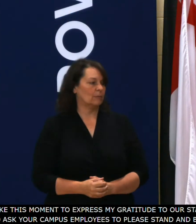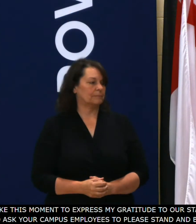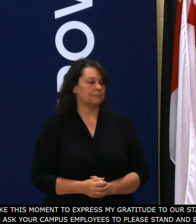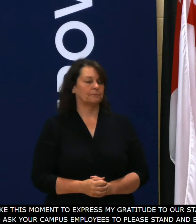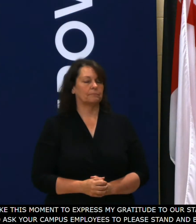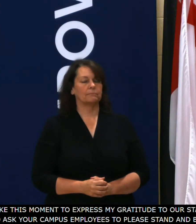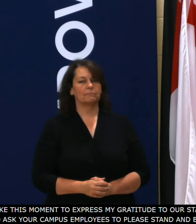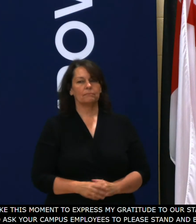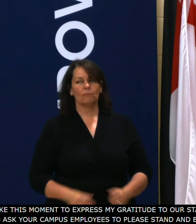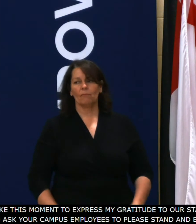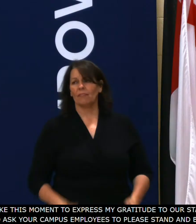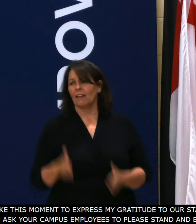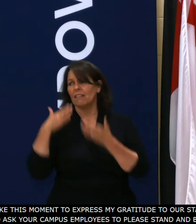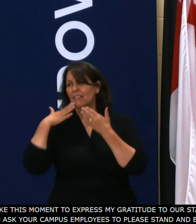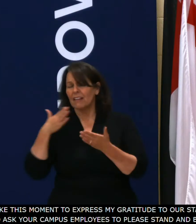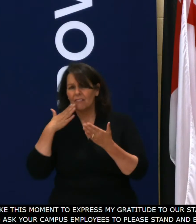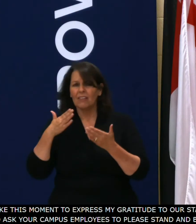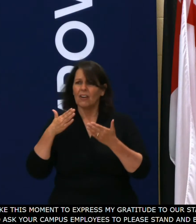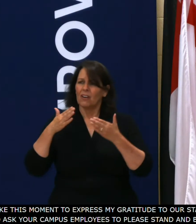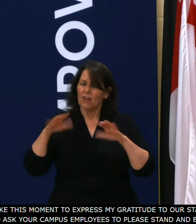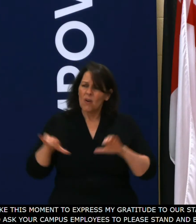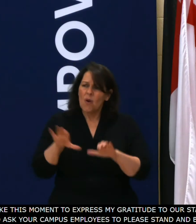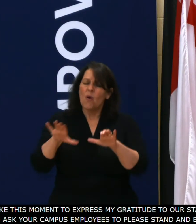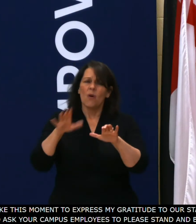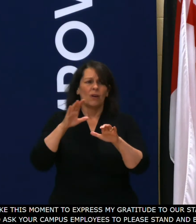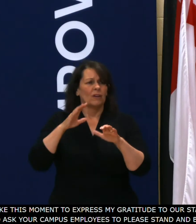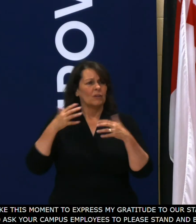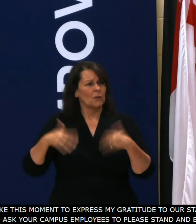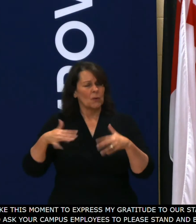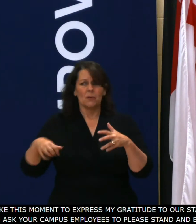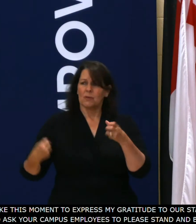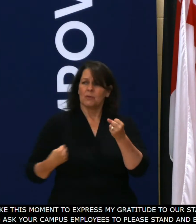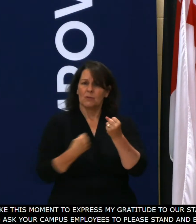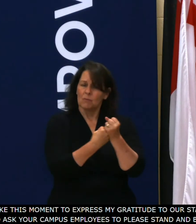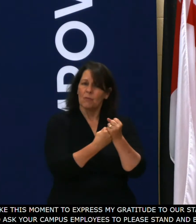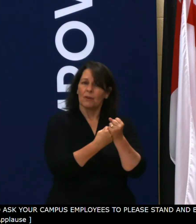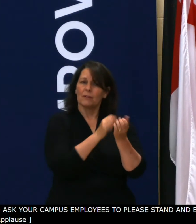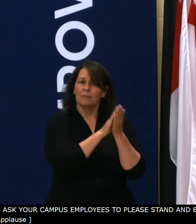We are so thankful for all your efforts to support the success of our learners.